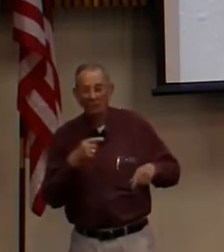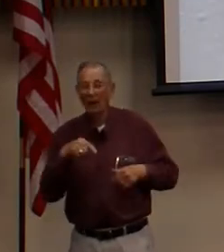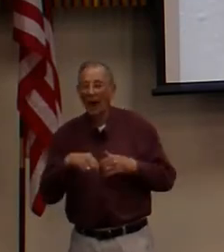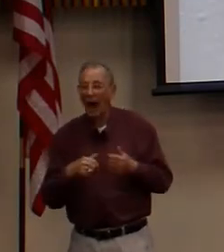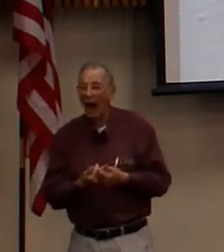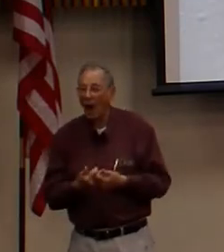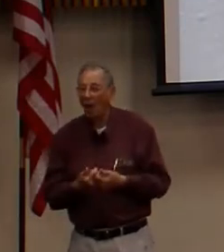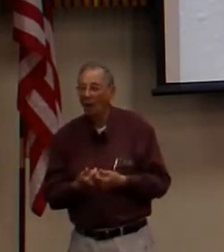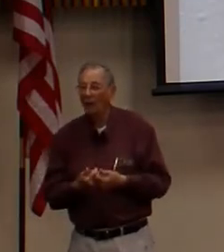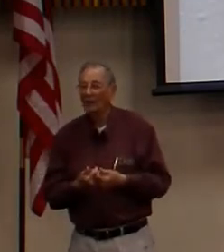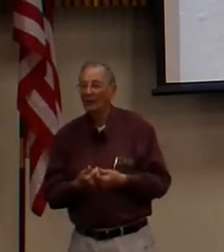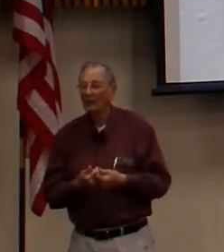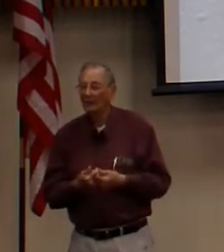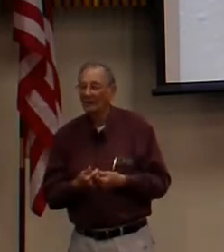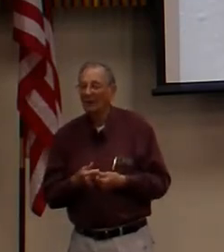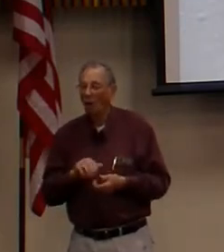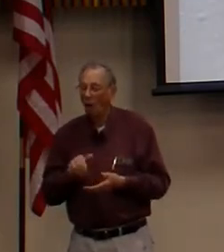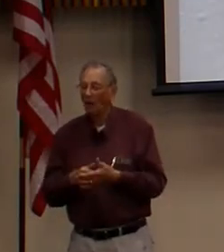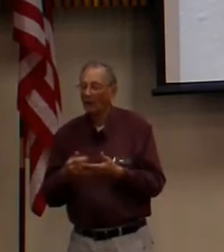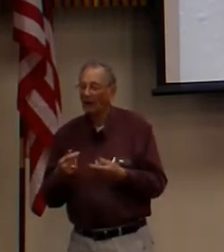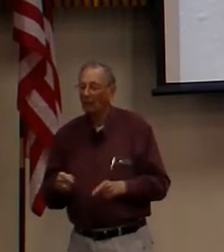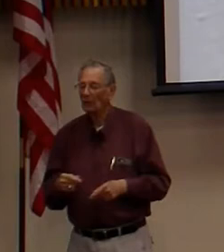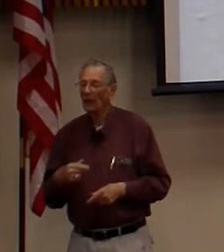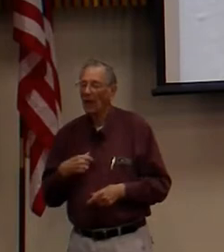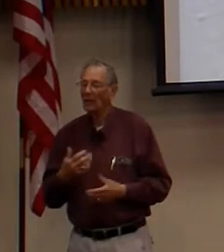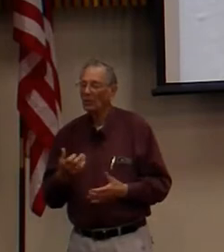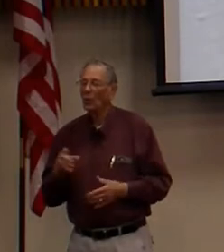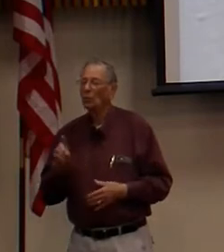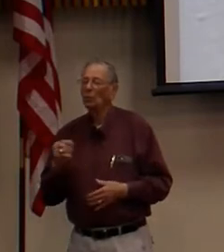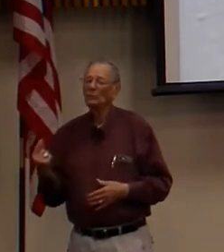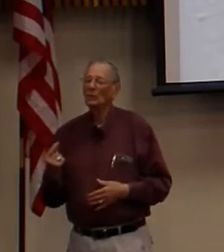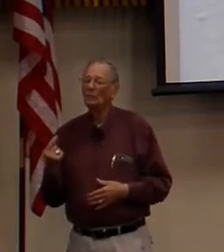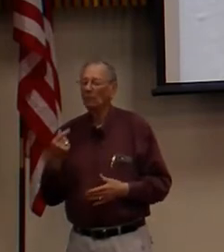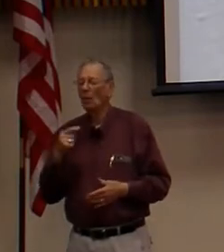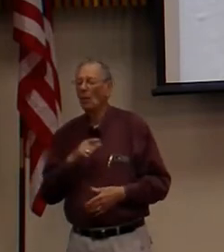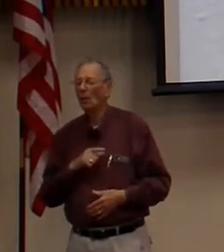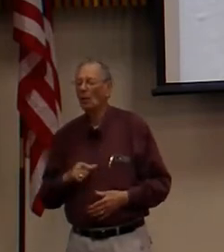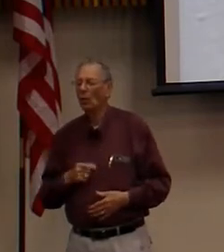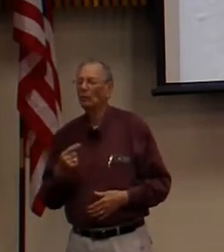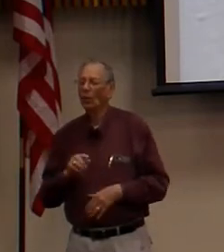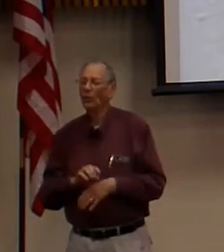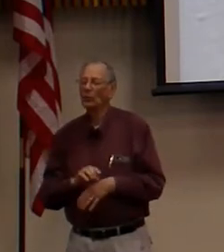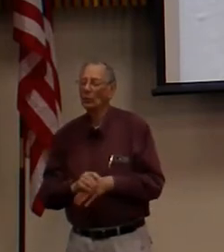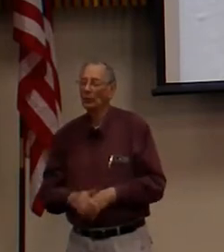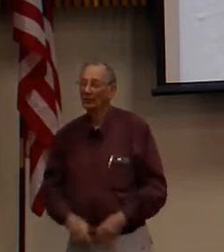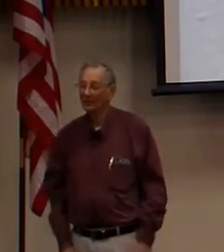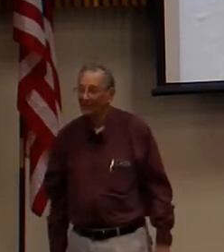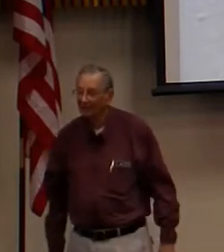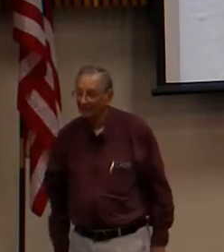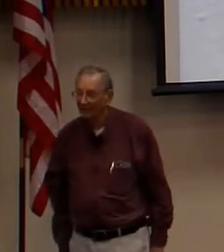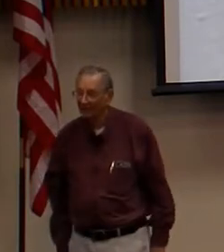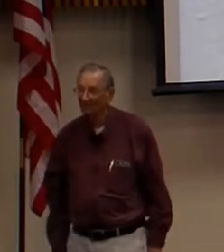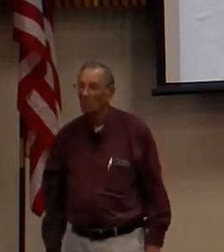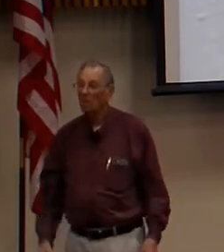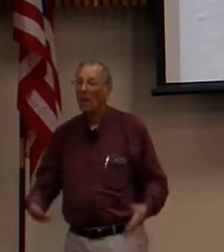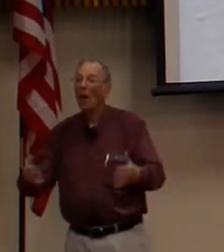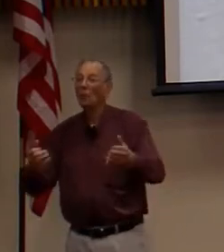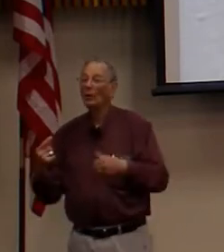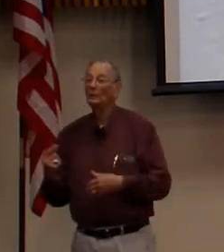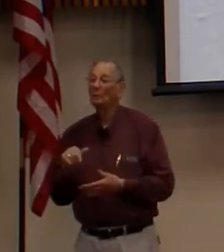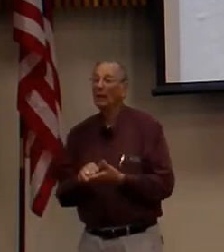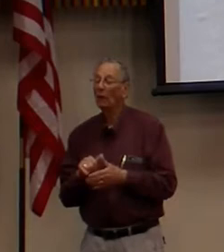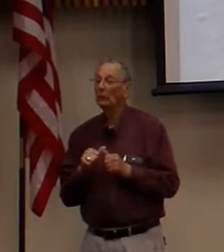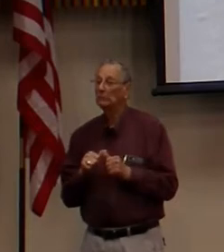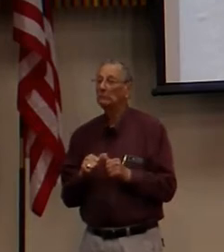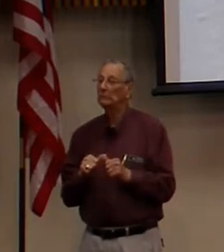about how, you know, all of this has come about. He says, I just wanted to do something for the Lord and for the church. And I want something that's going to